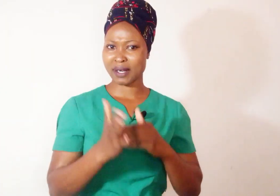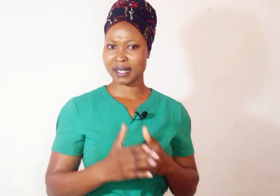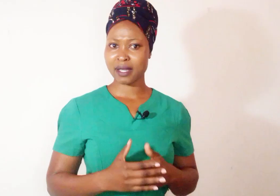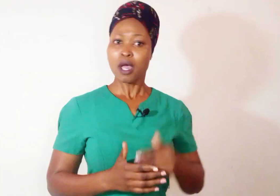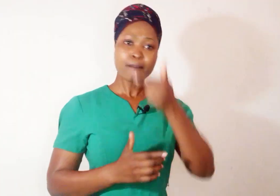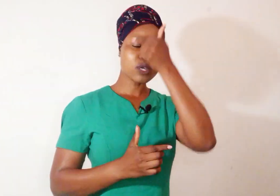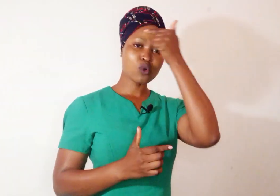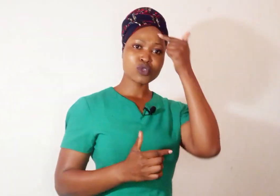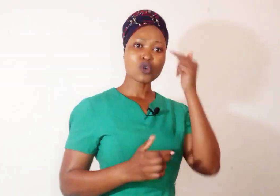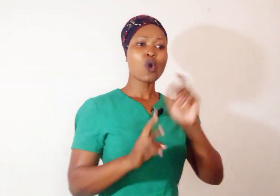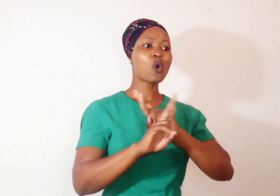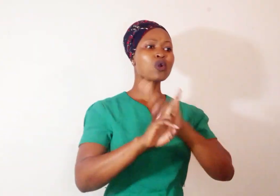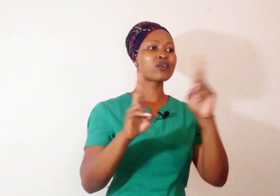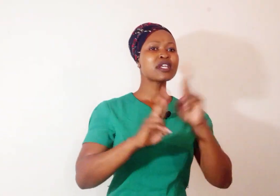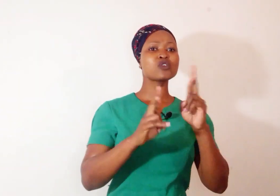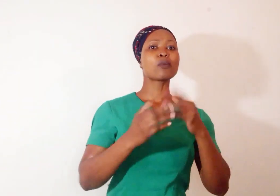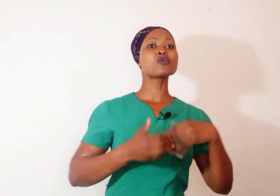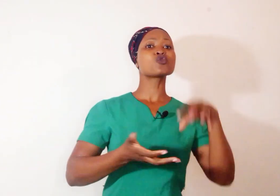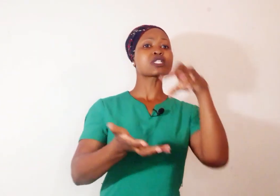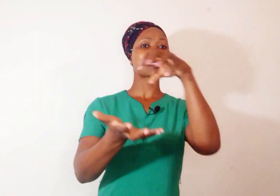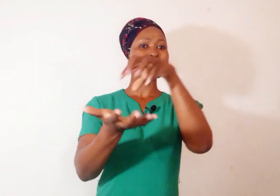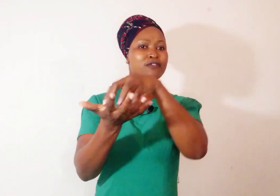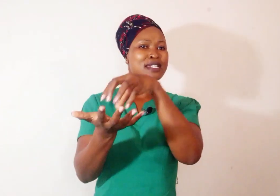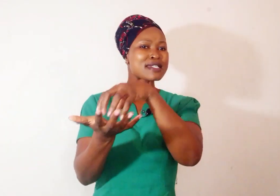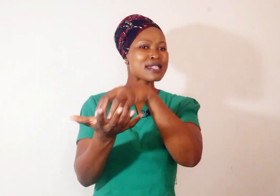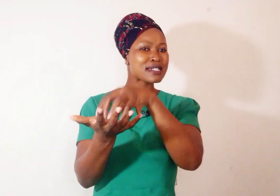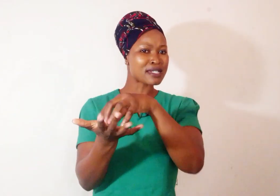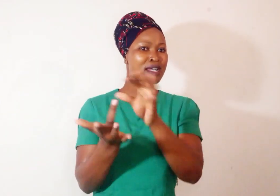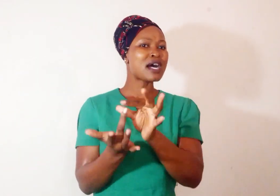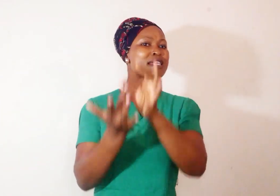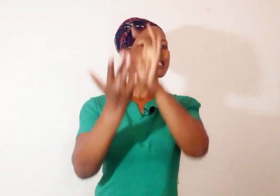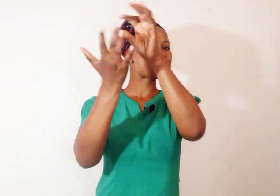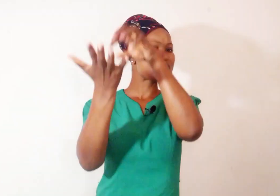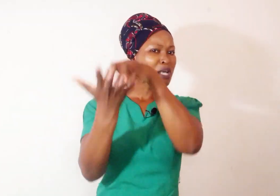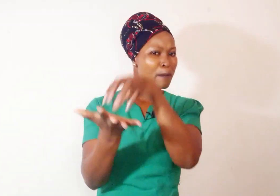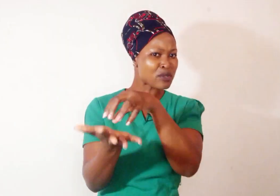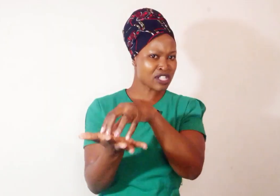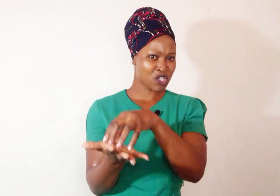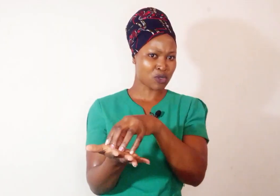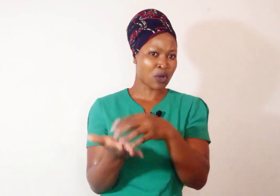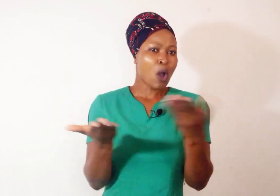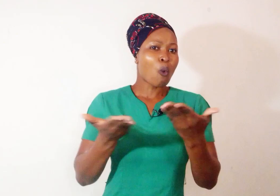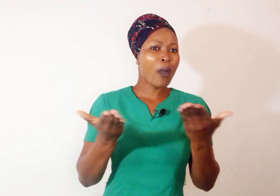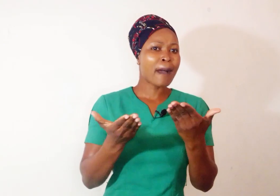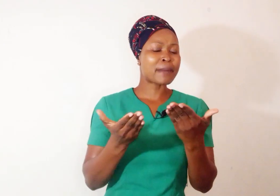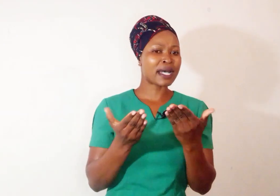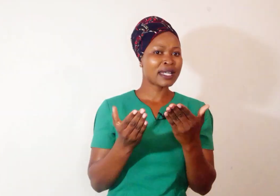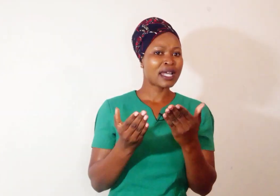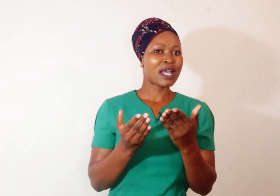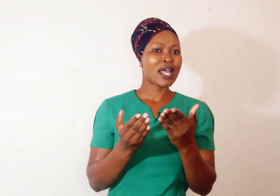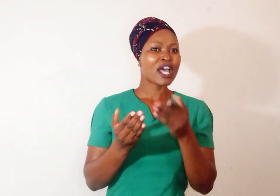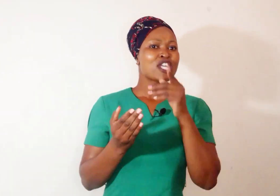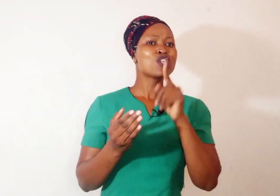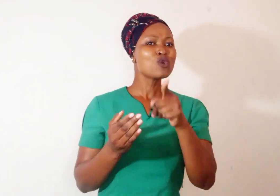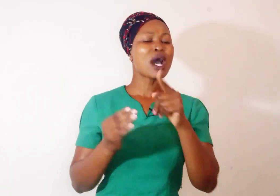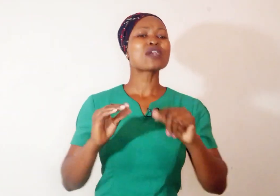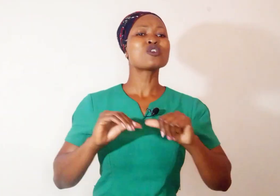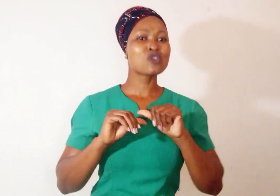barrier, because already you put yourself in a certain position whereby you are